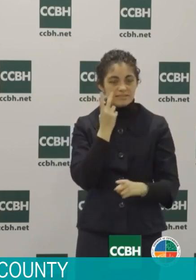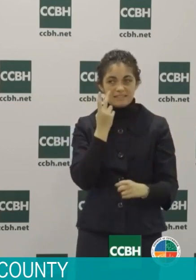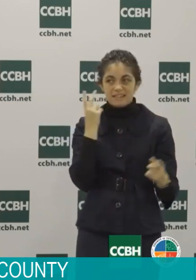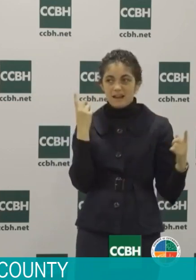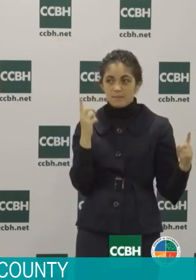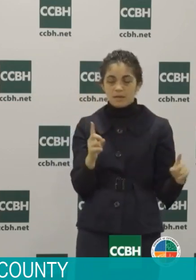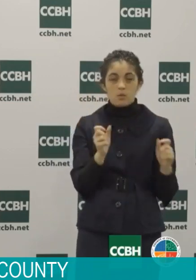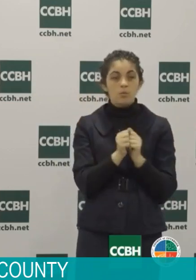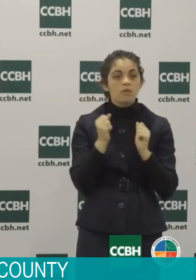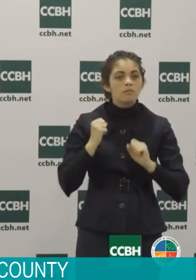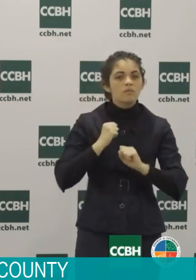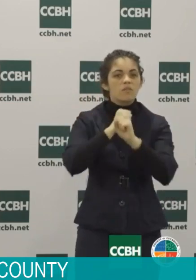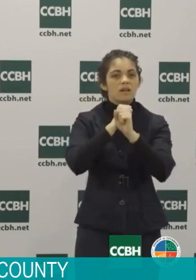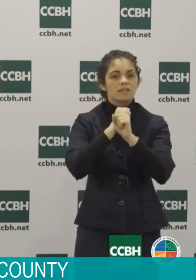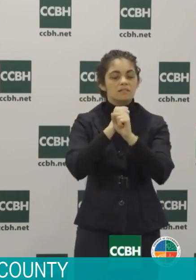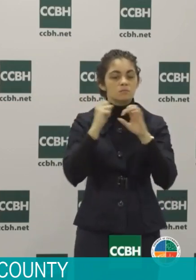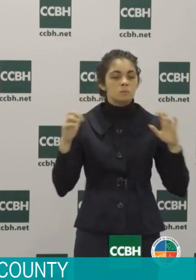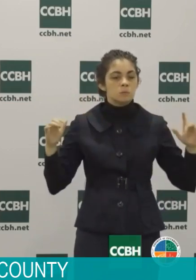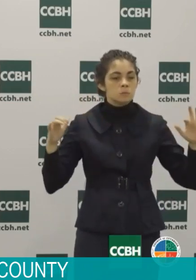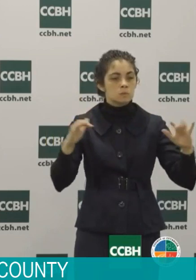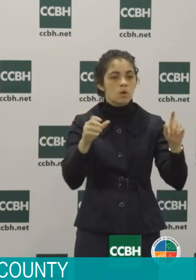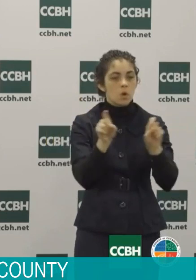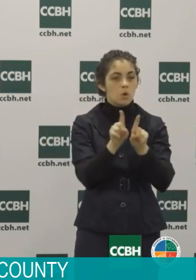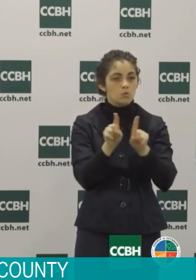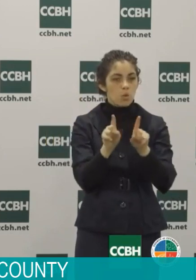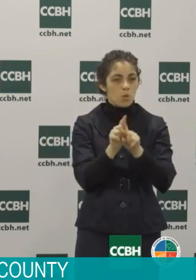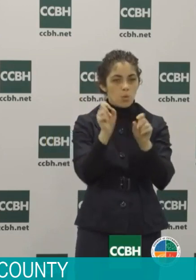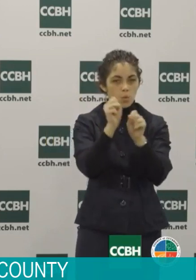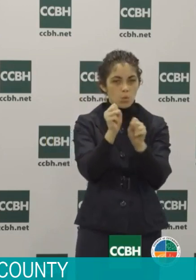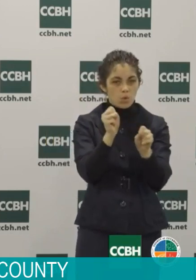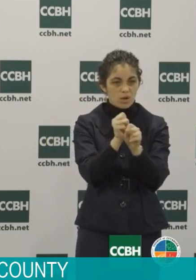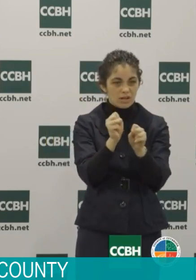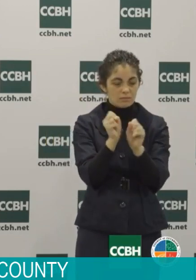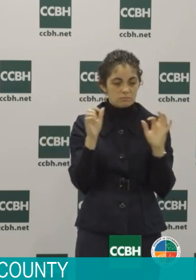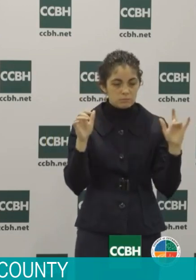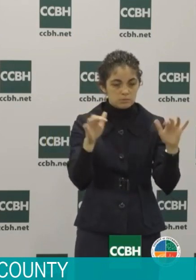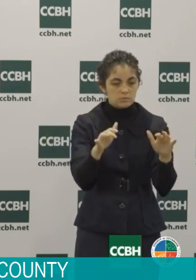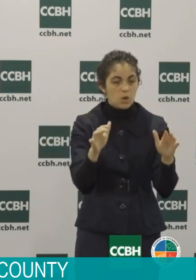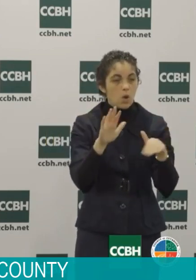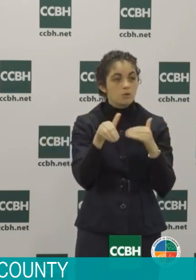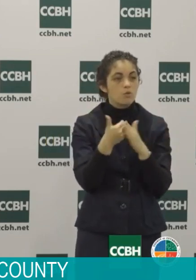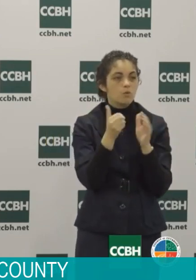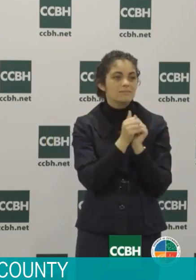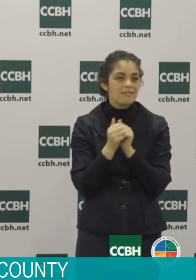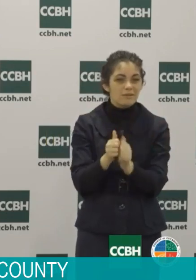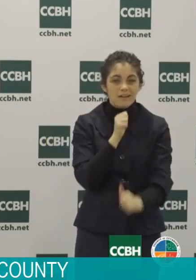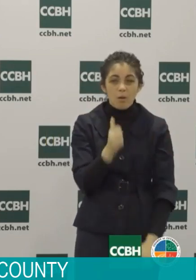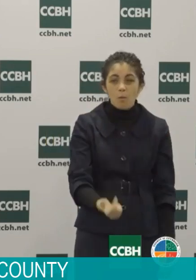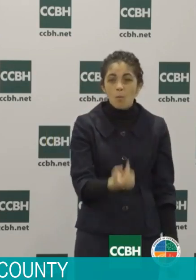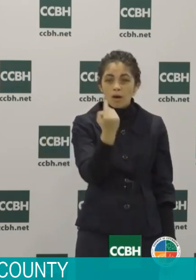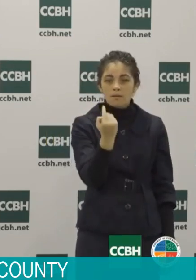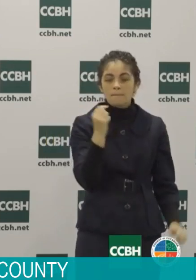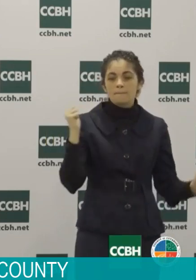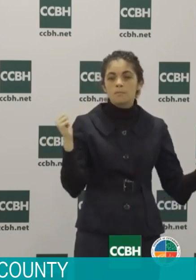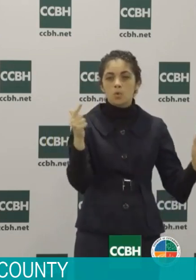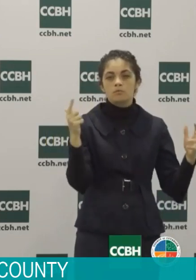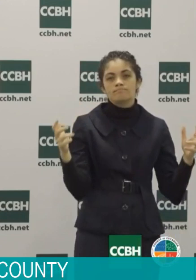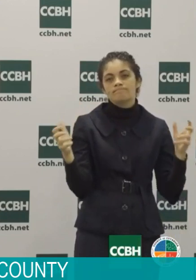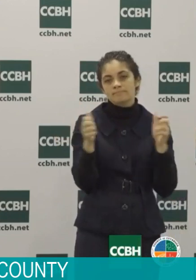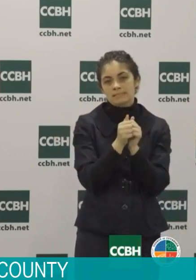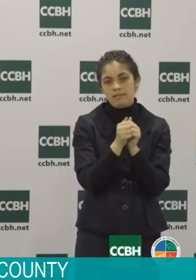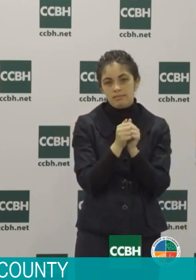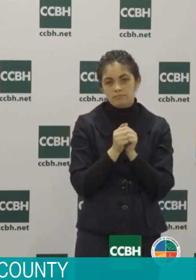around preventing mass gatherings and remote work, etc., all work in concert. Not one thing, but all these things together